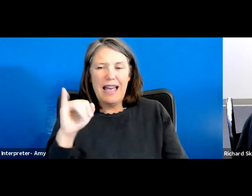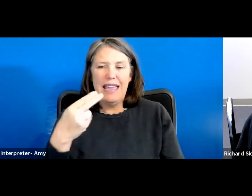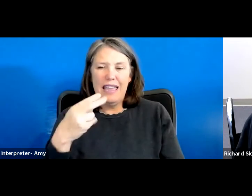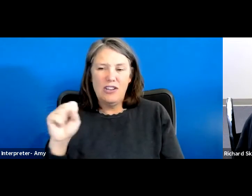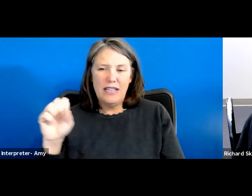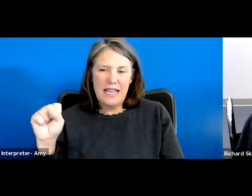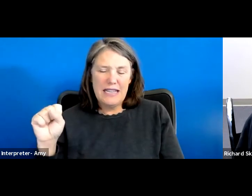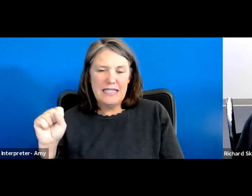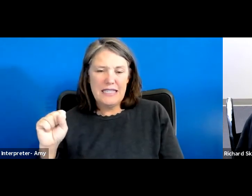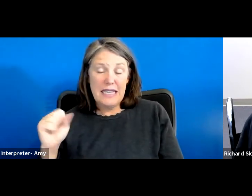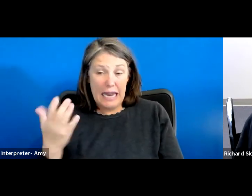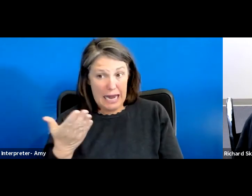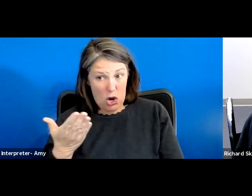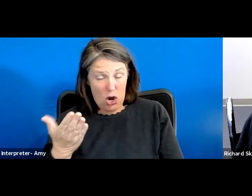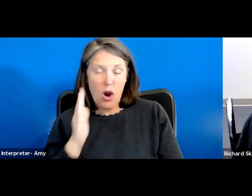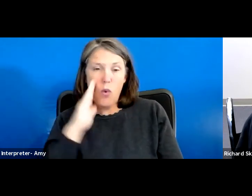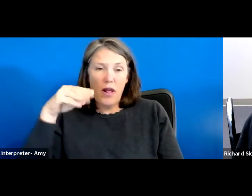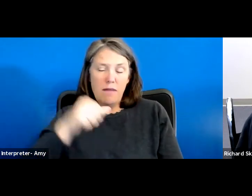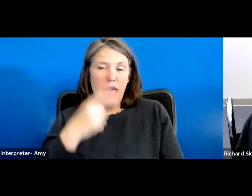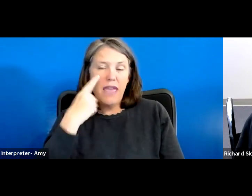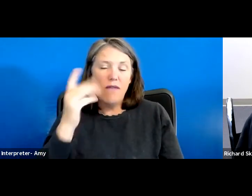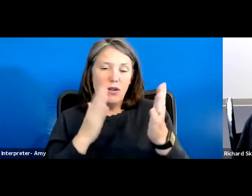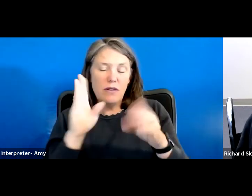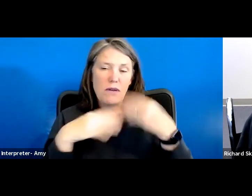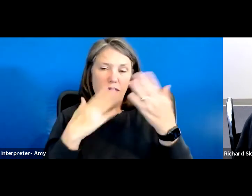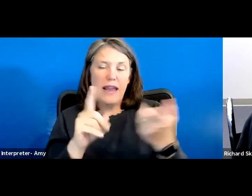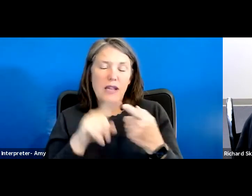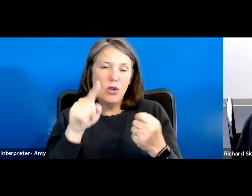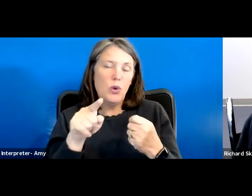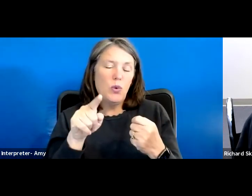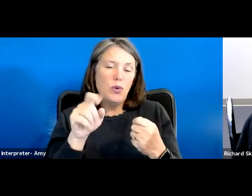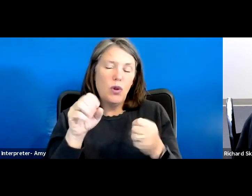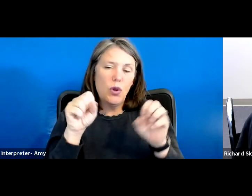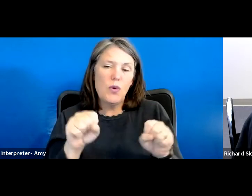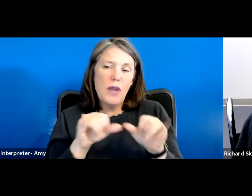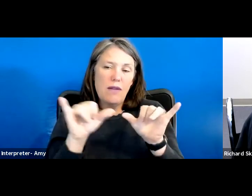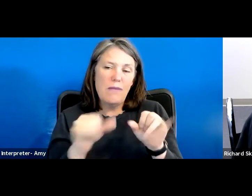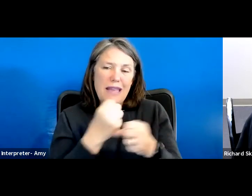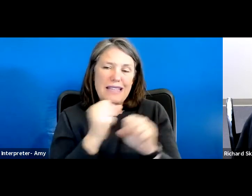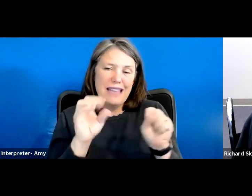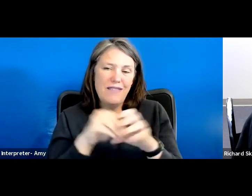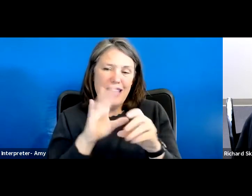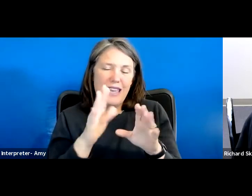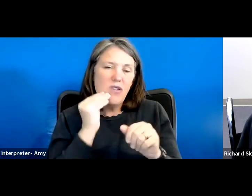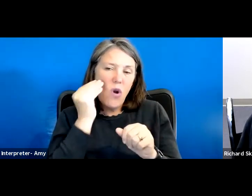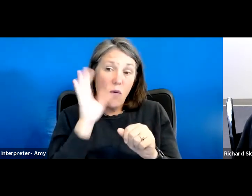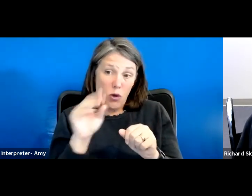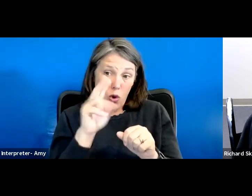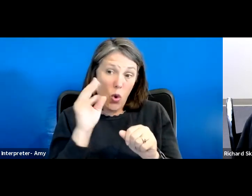IHSS here will pay for services provided to you so you can remain safely in your home, in your own